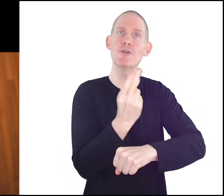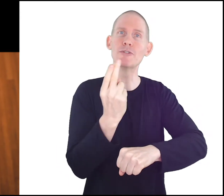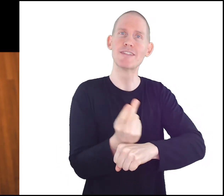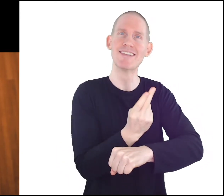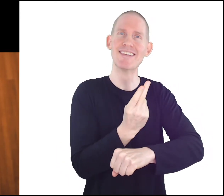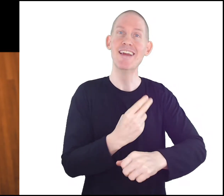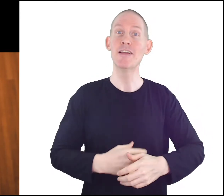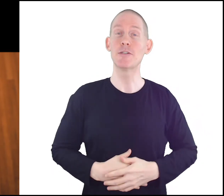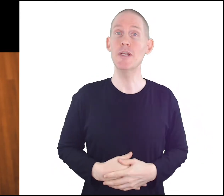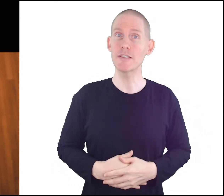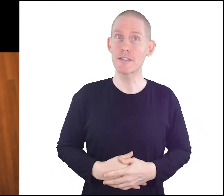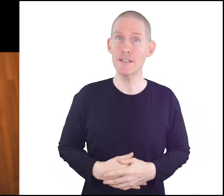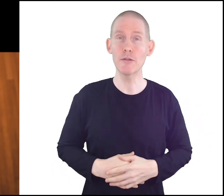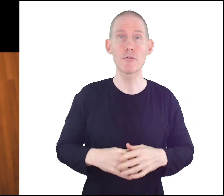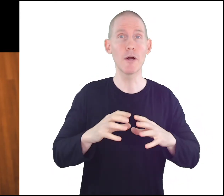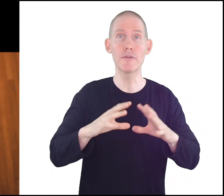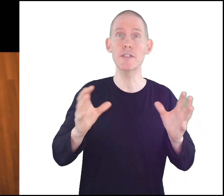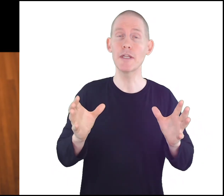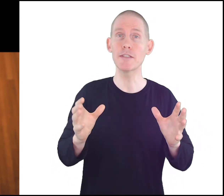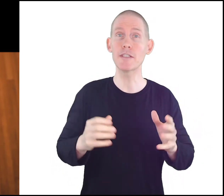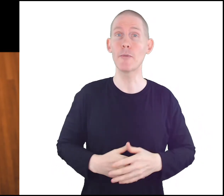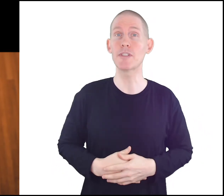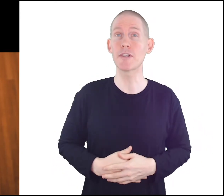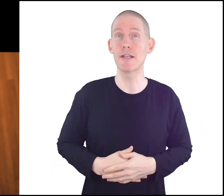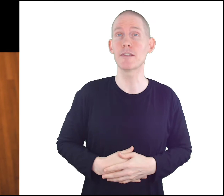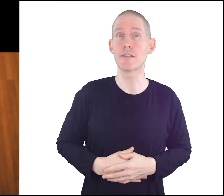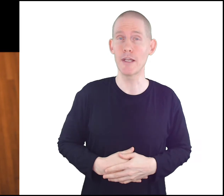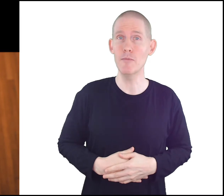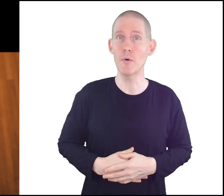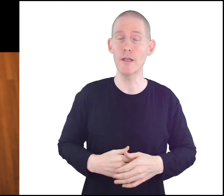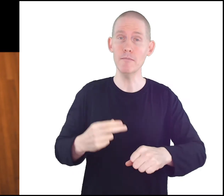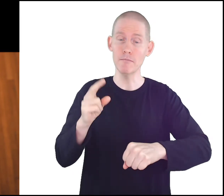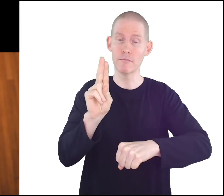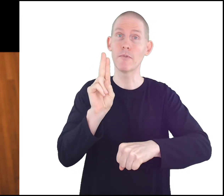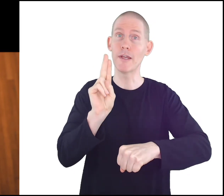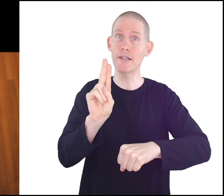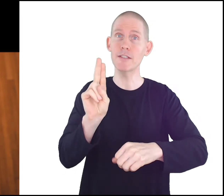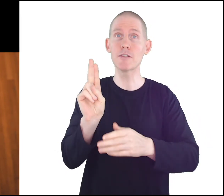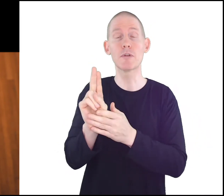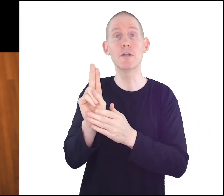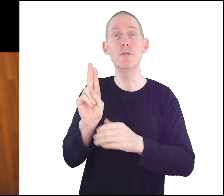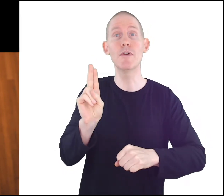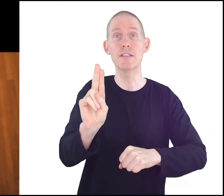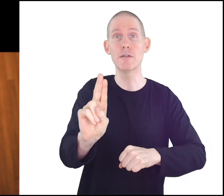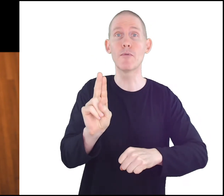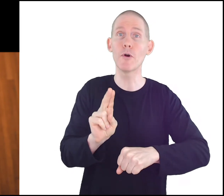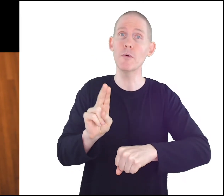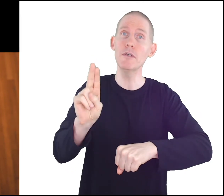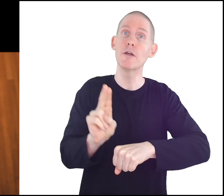Use. To be consistent throughout this lesson, I'll be signing it the same way, like this, with the U facing forward.